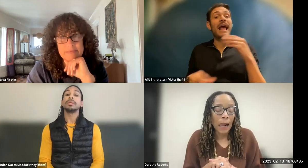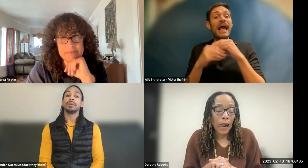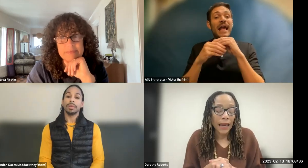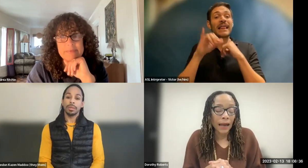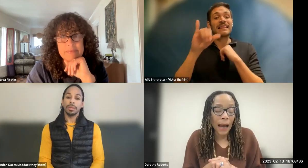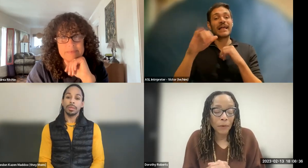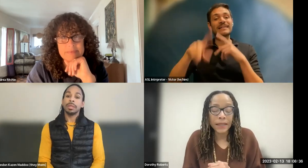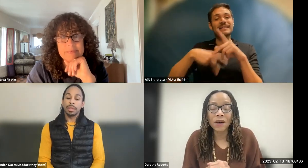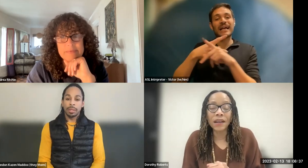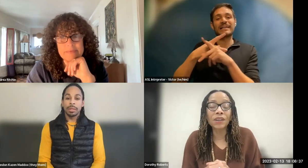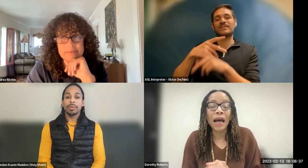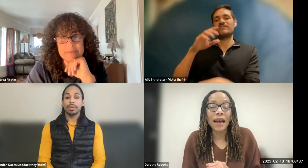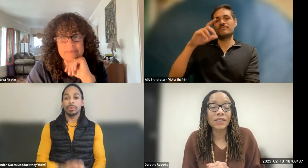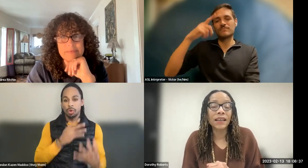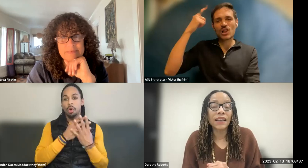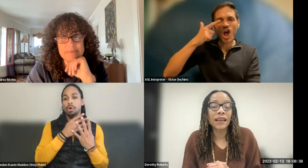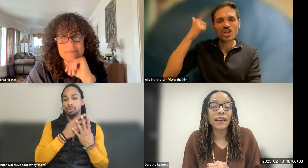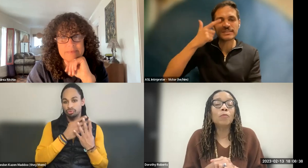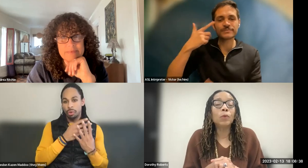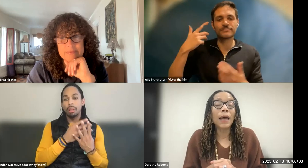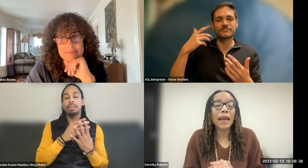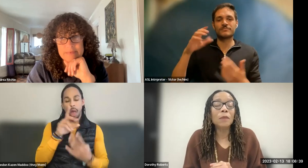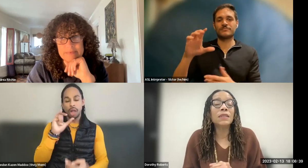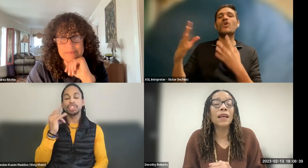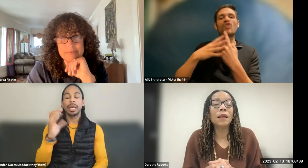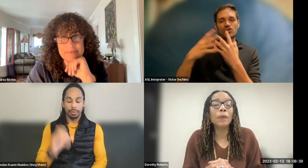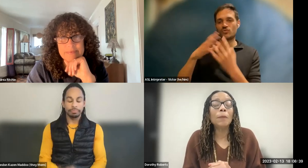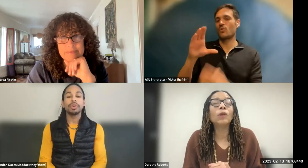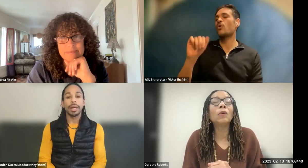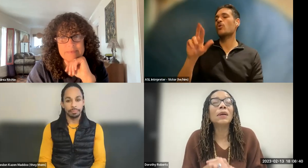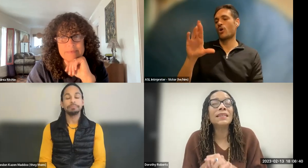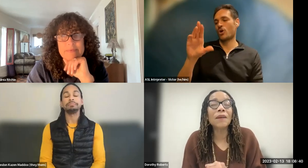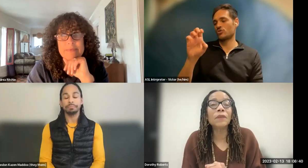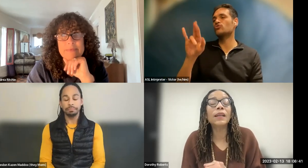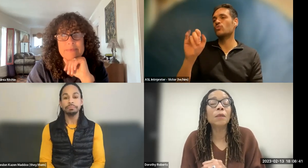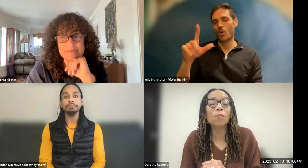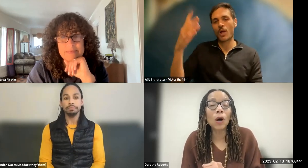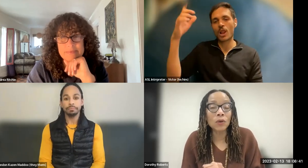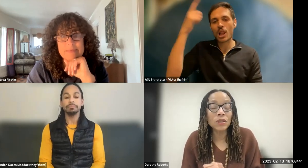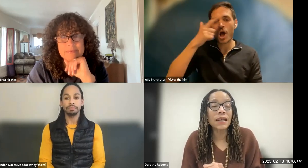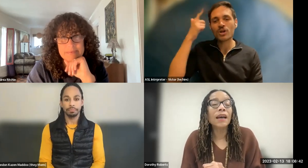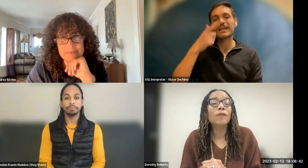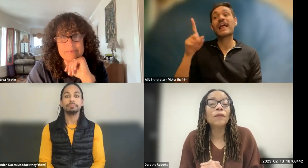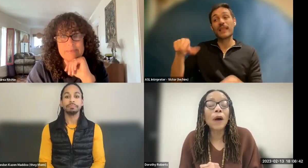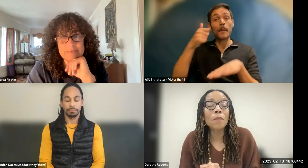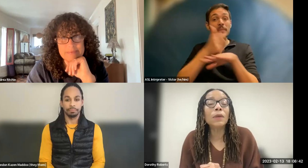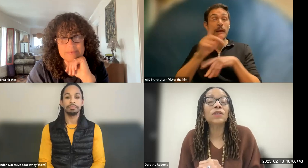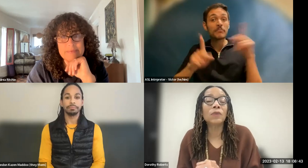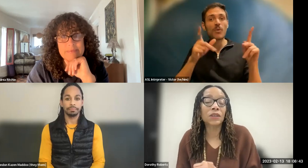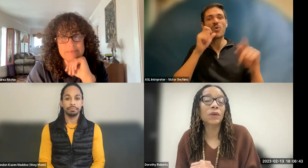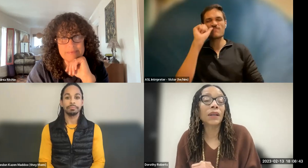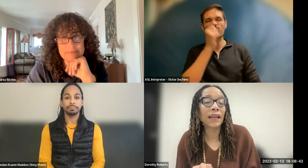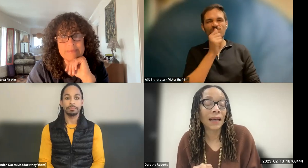important. It operates on a logic that blames the people who are suffering the most